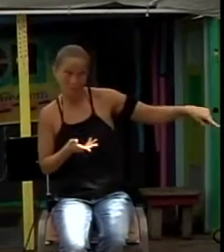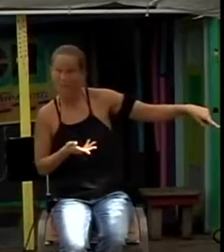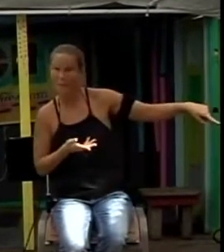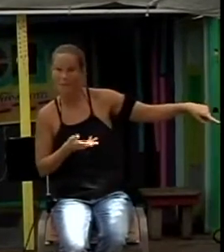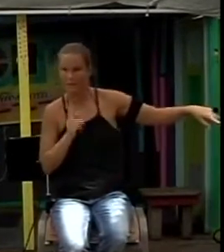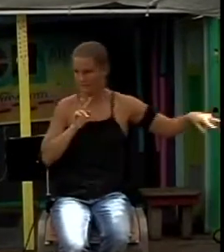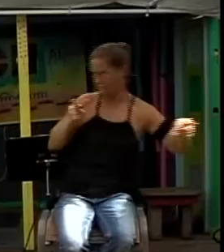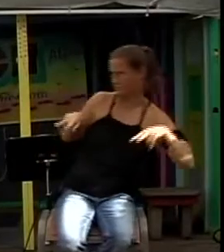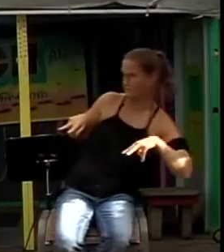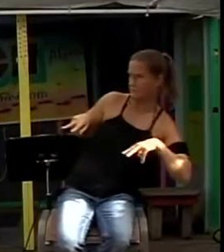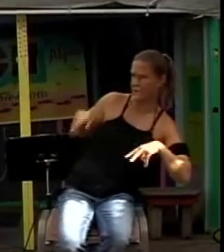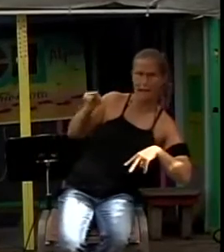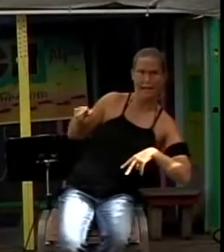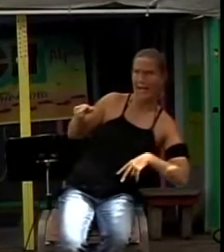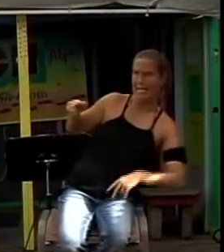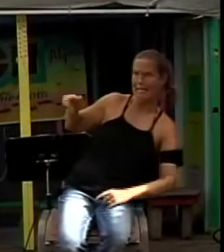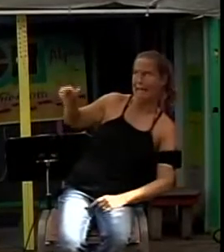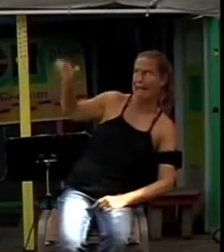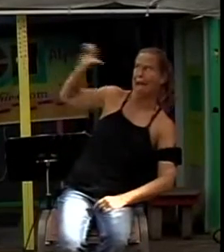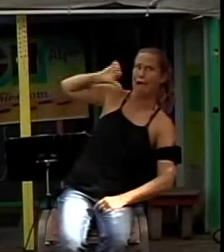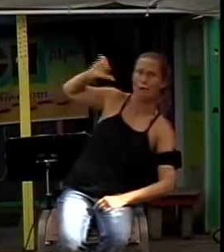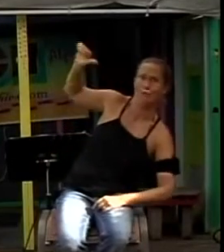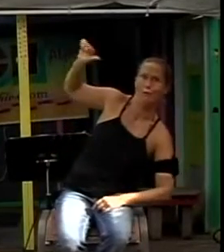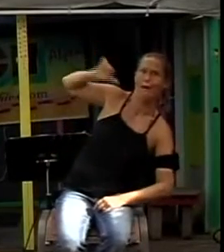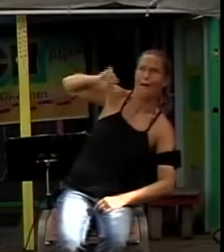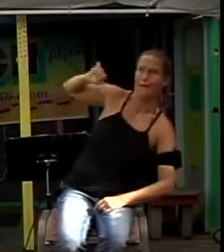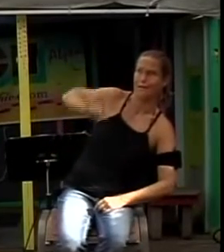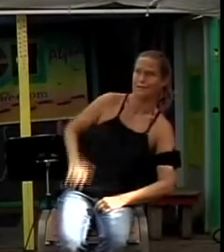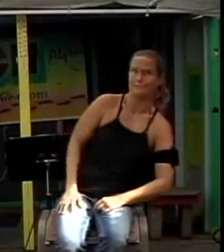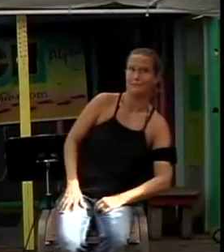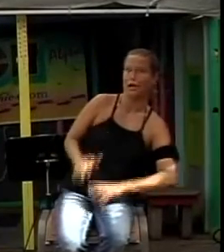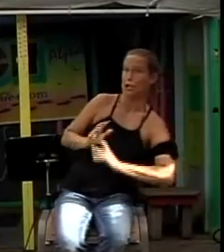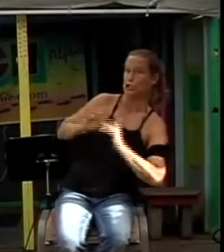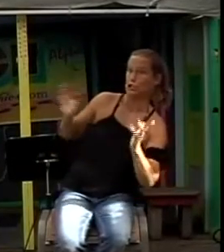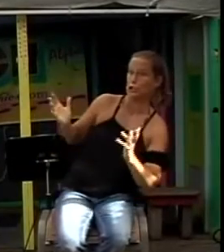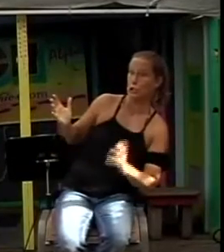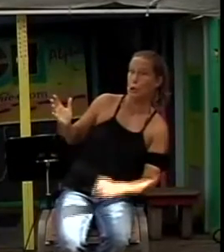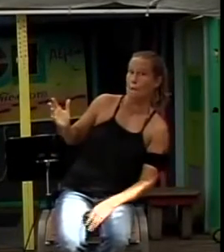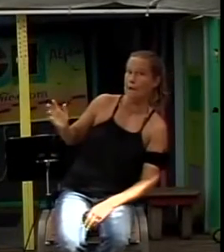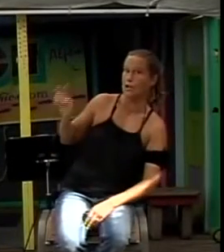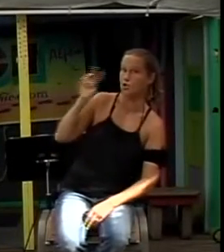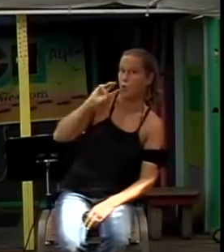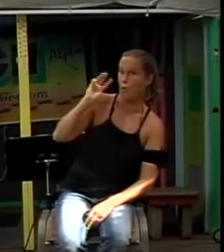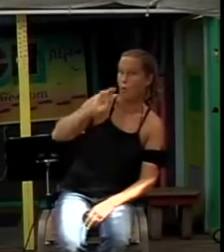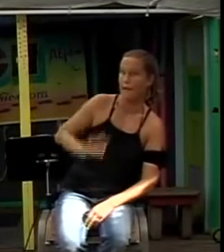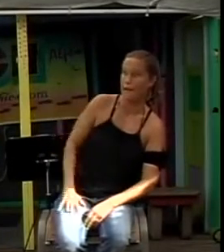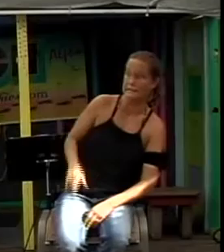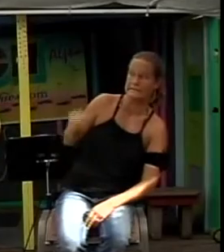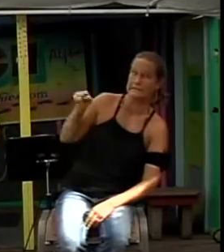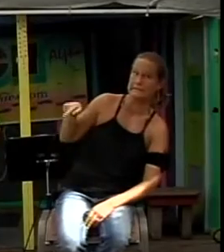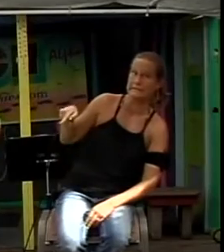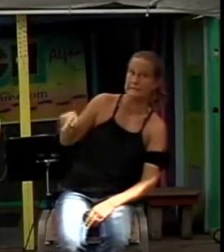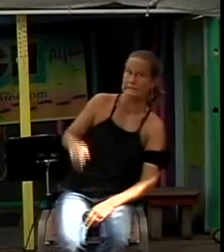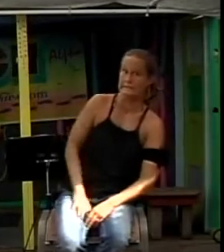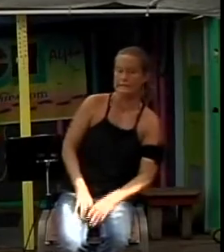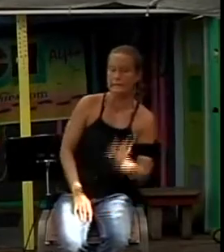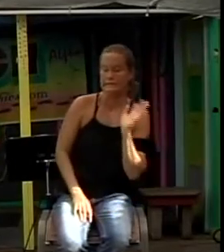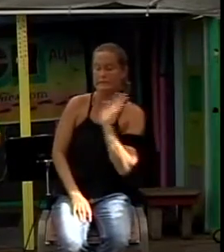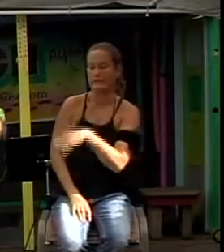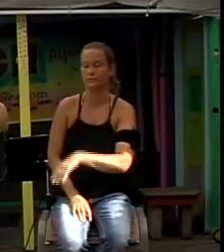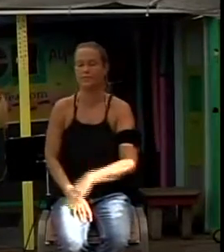cheap stuff. They thought, this doesn't make sense. They didn't understand it. This is too wild. They were probably